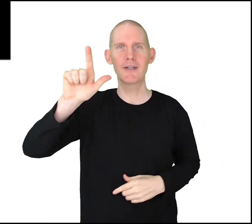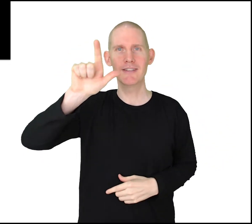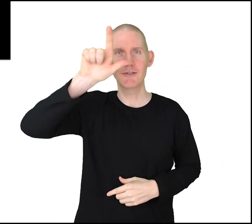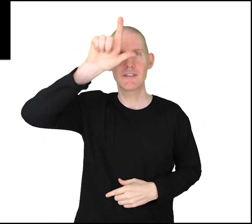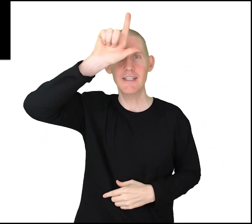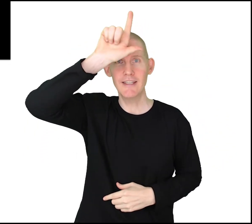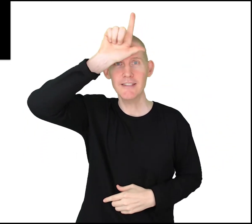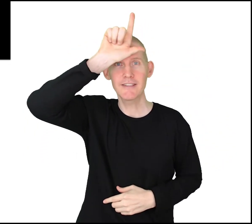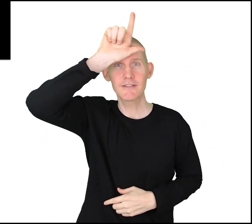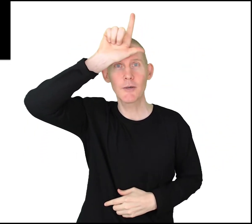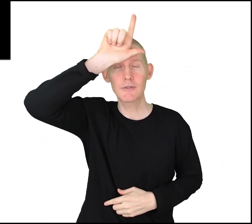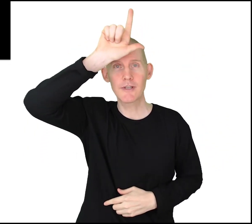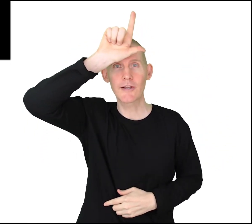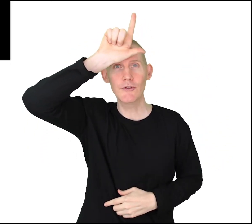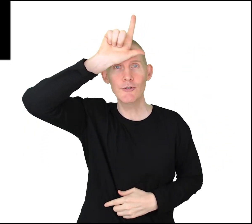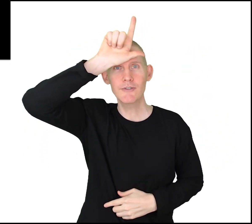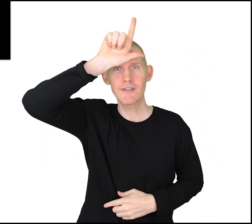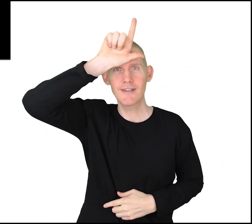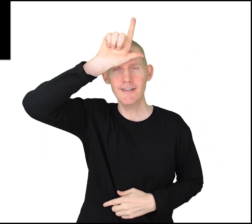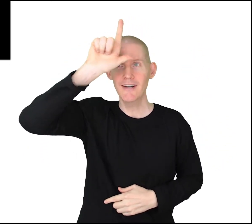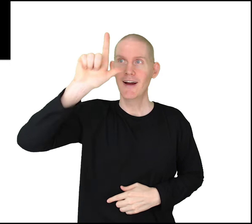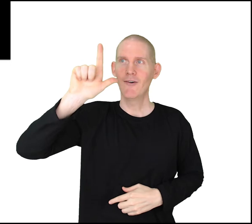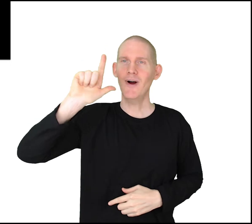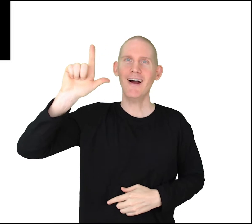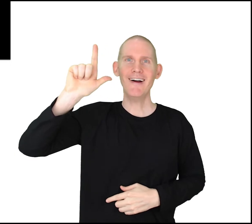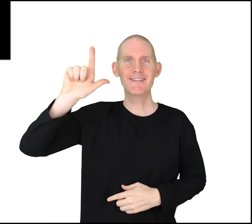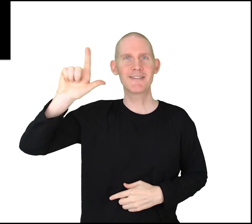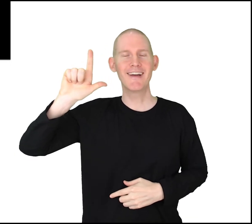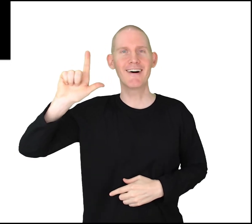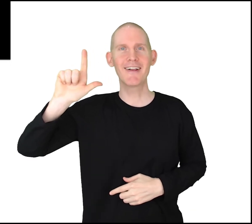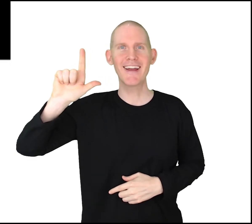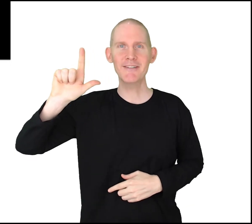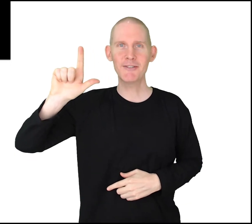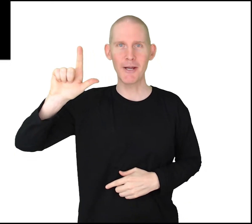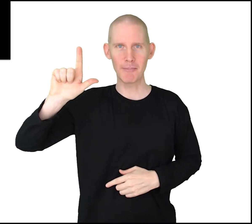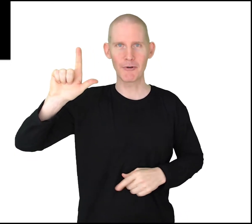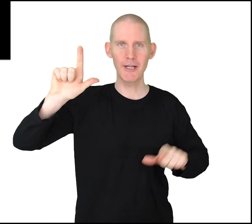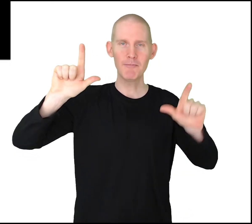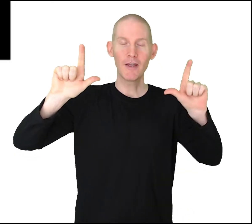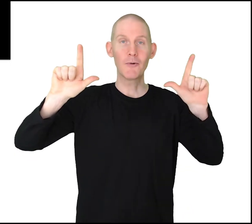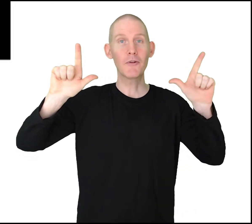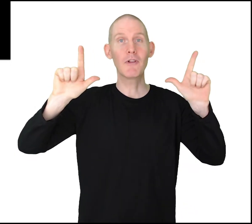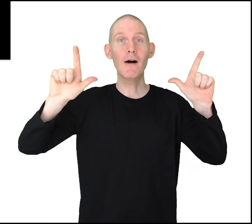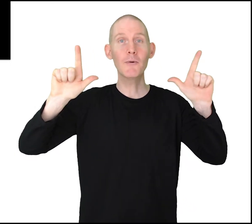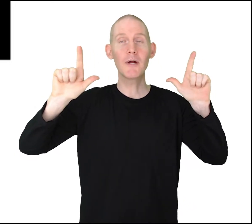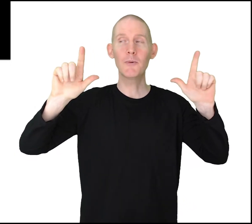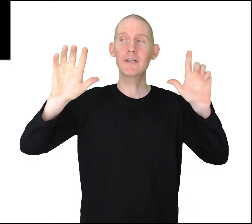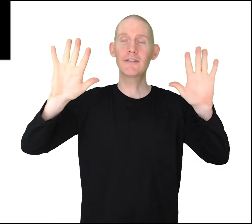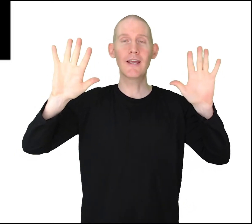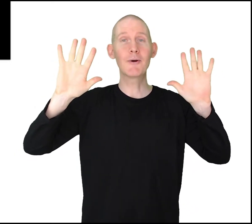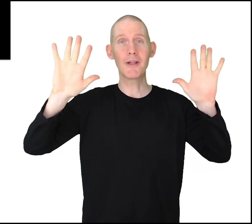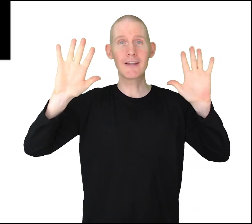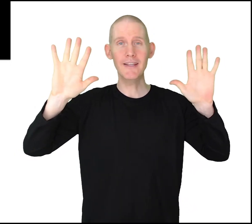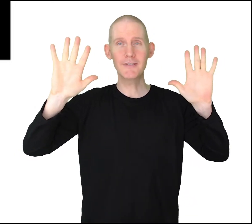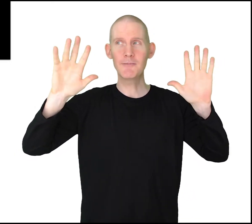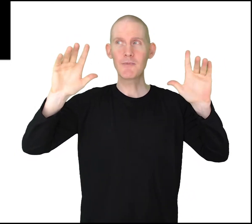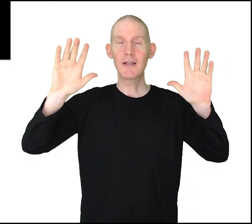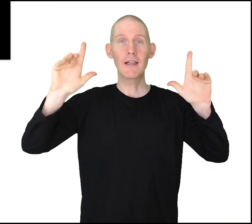you see this and someone's like, loser, wow, it's an L hand shape, okay? Well, the long way, we could say, go like this, last